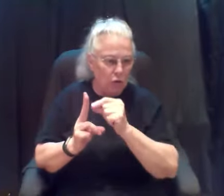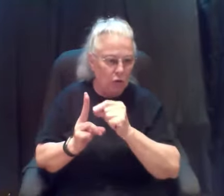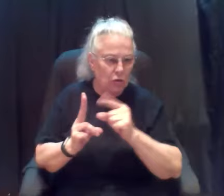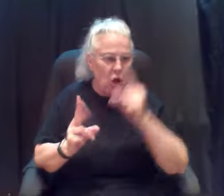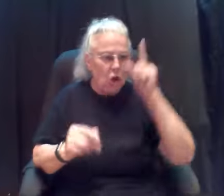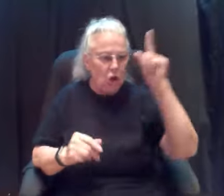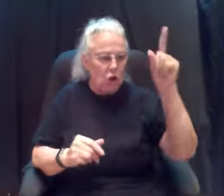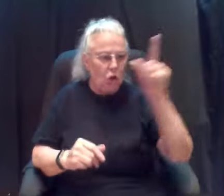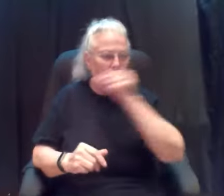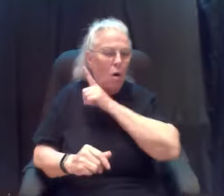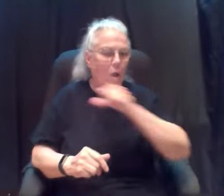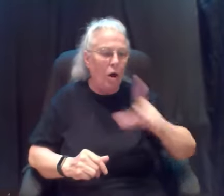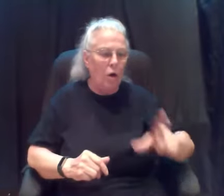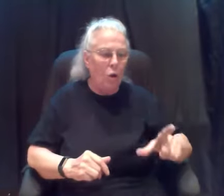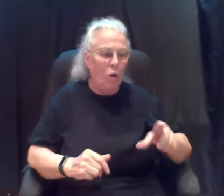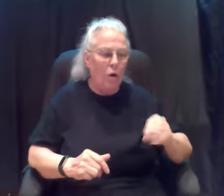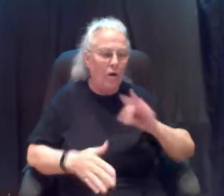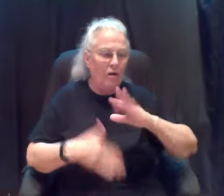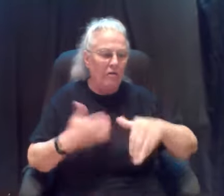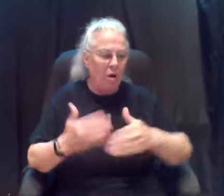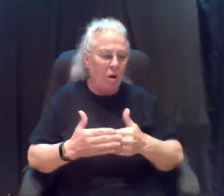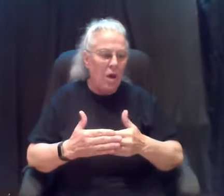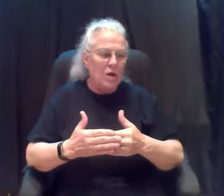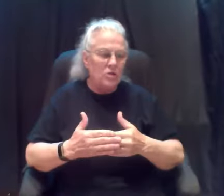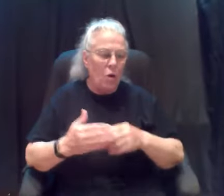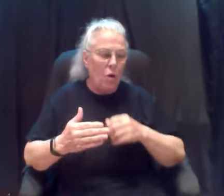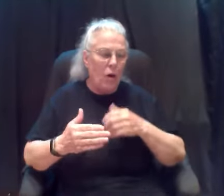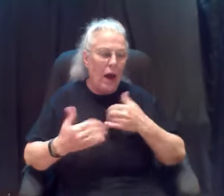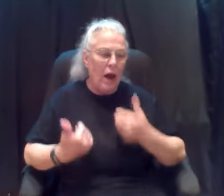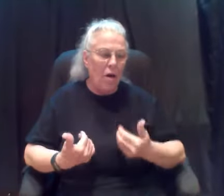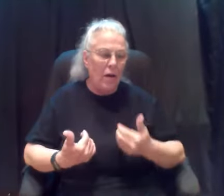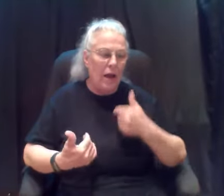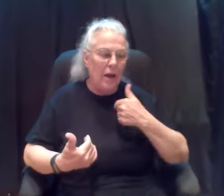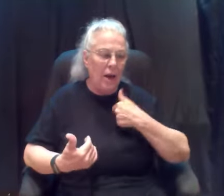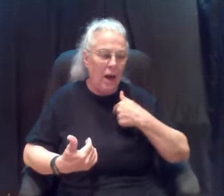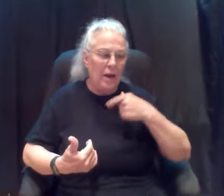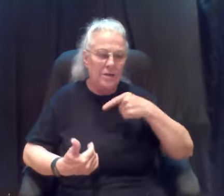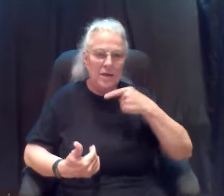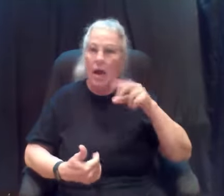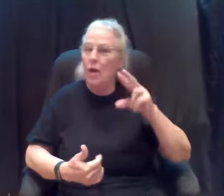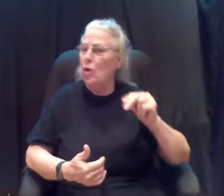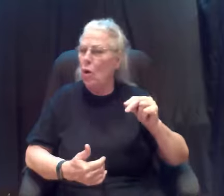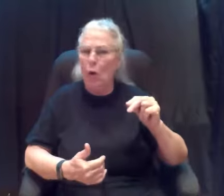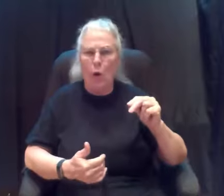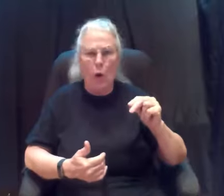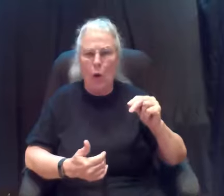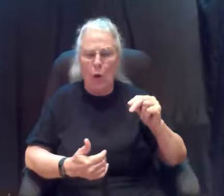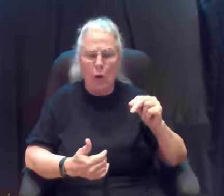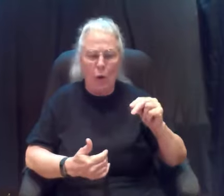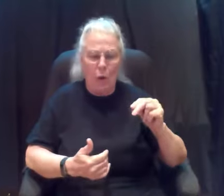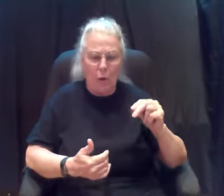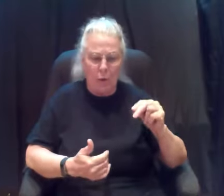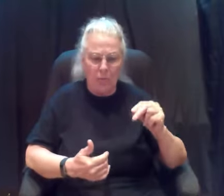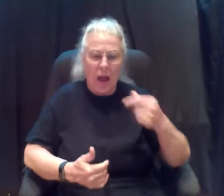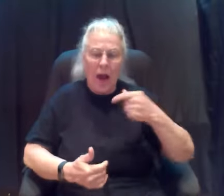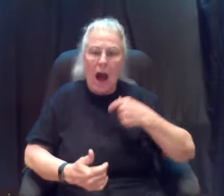choose. You are Lord of all, so how can I say no?